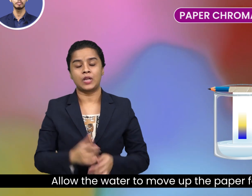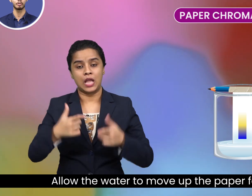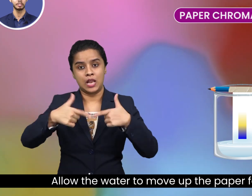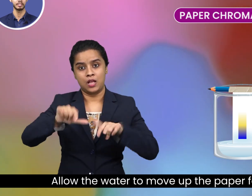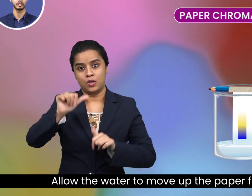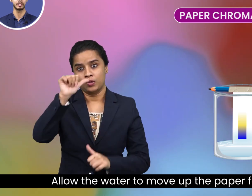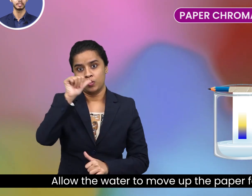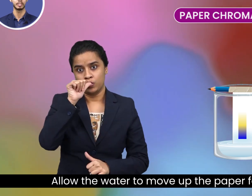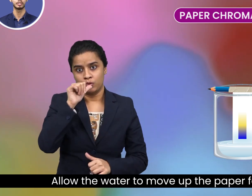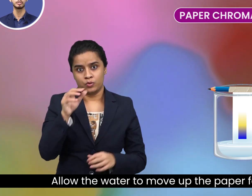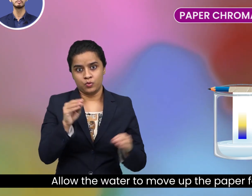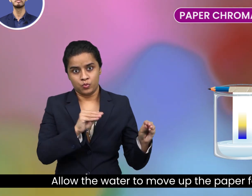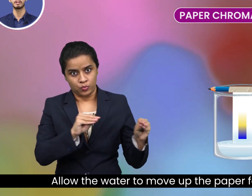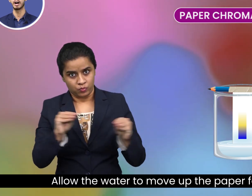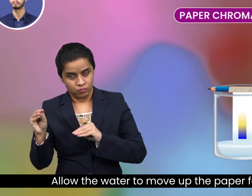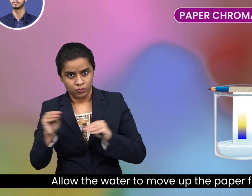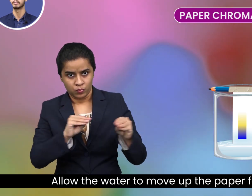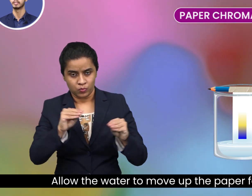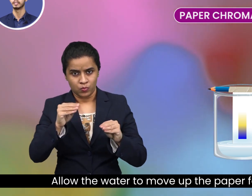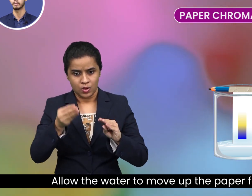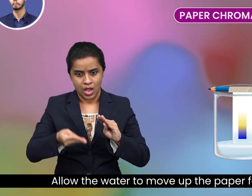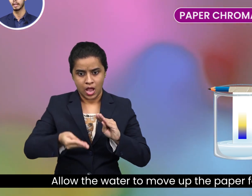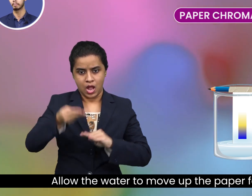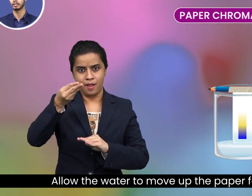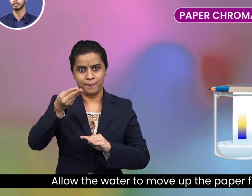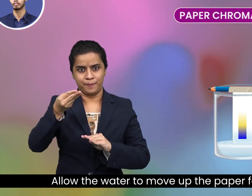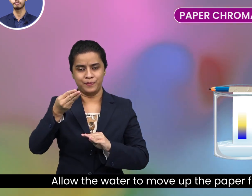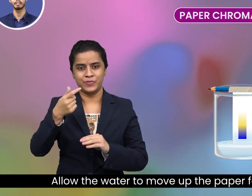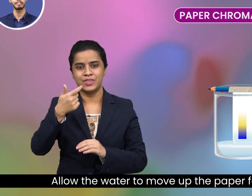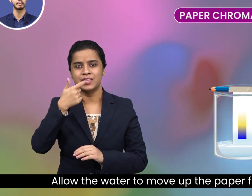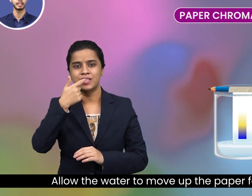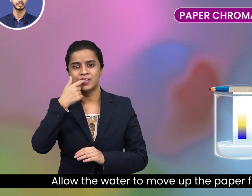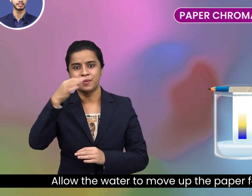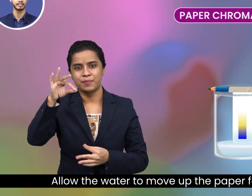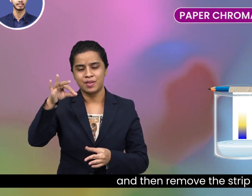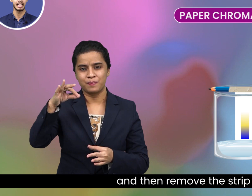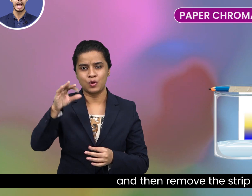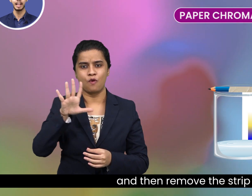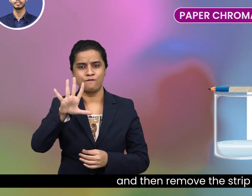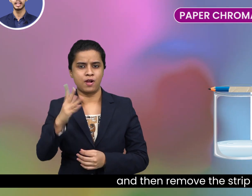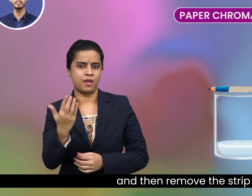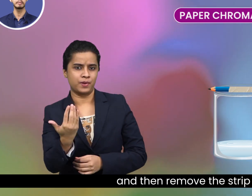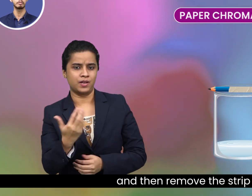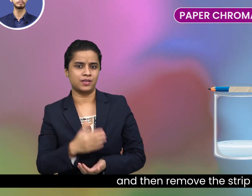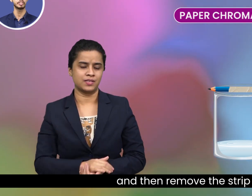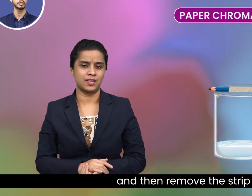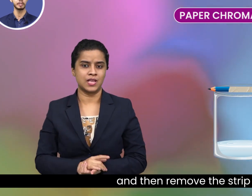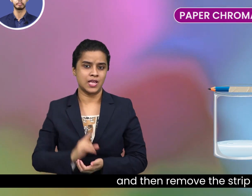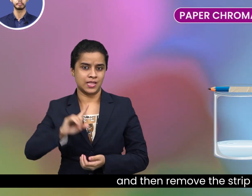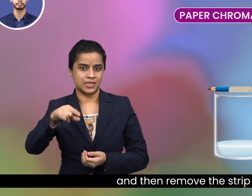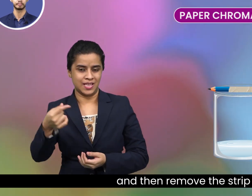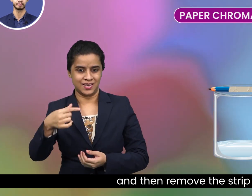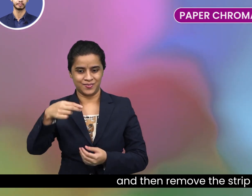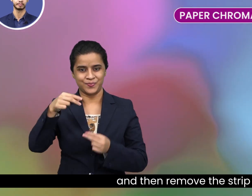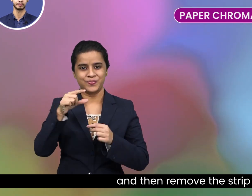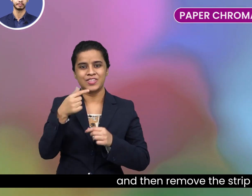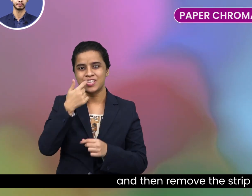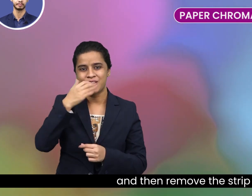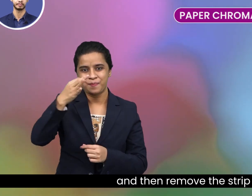Allow the water to move up the paper for 5 minutes and then remove the strip